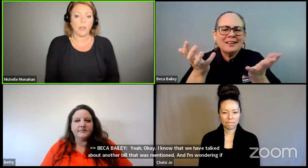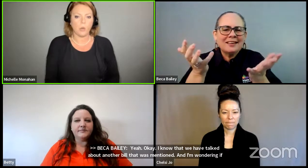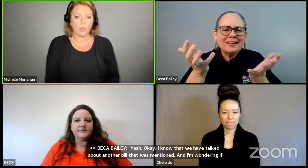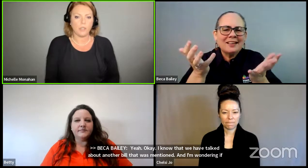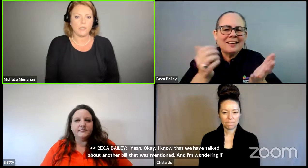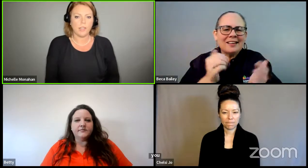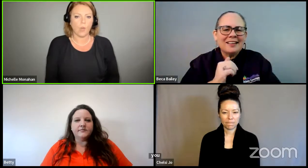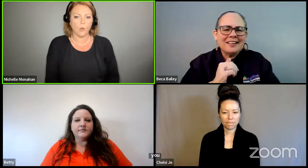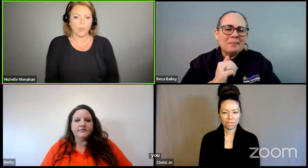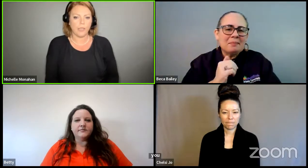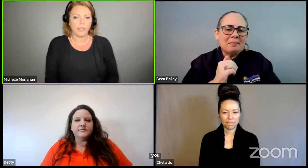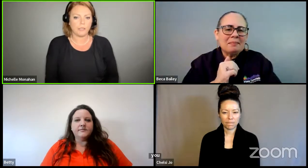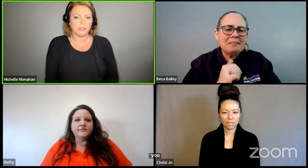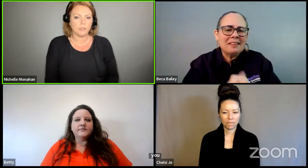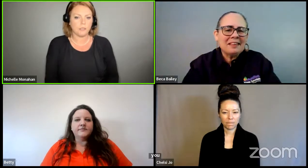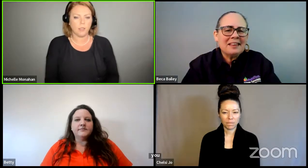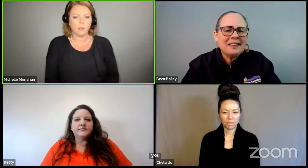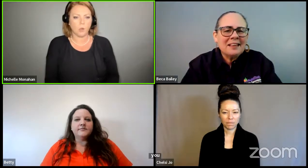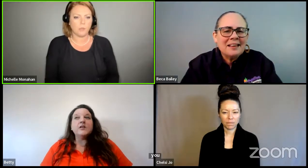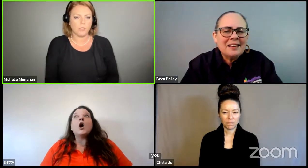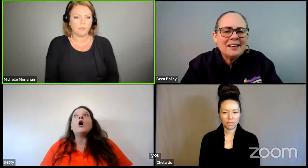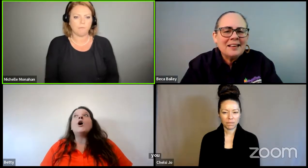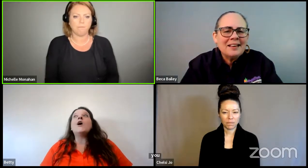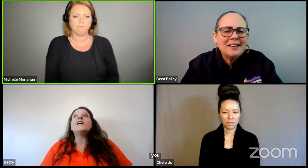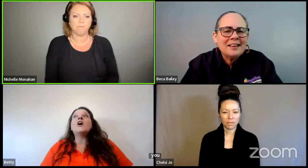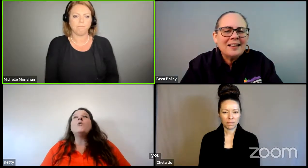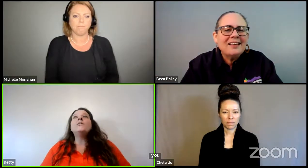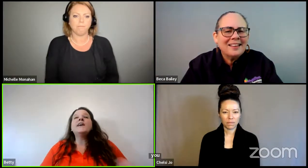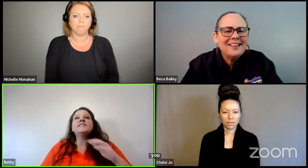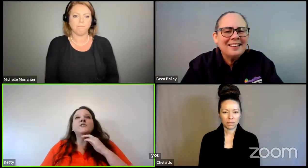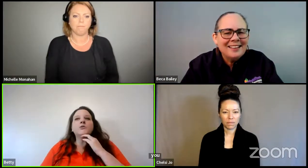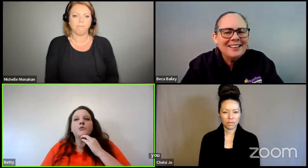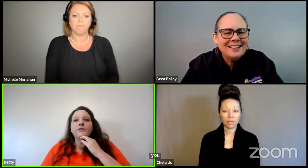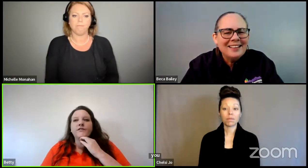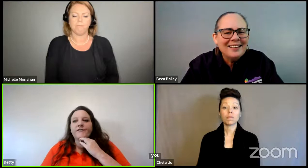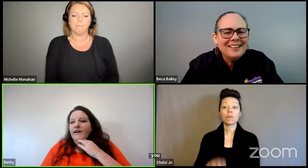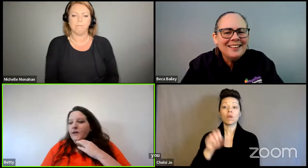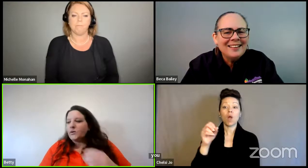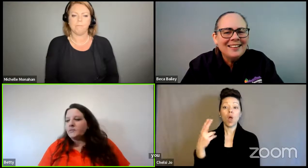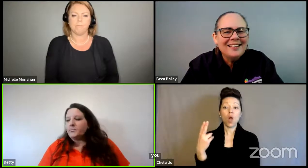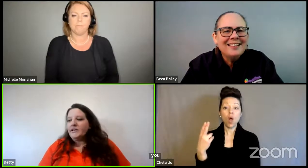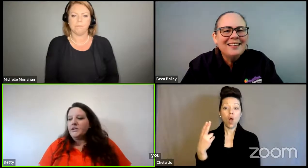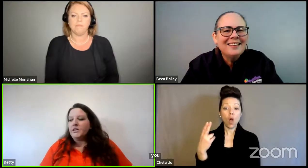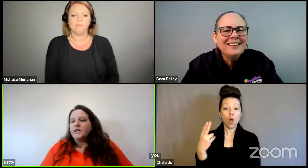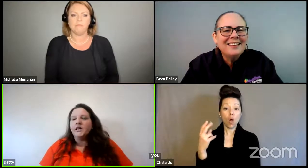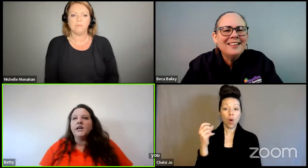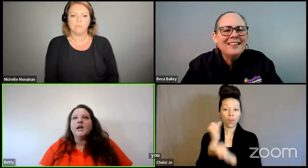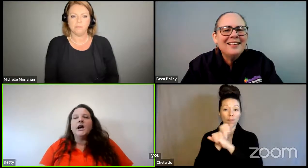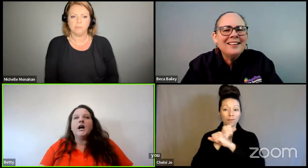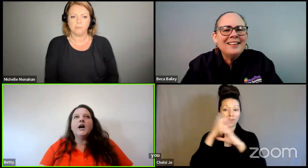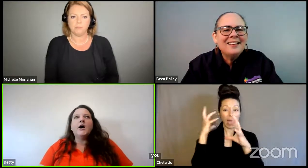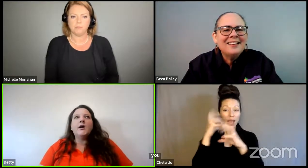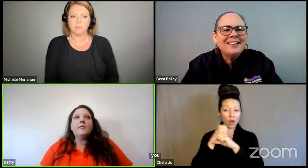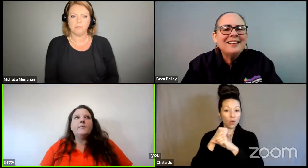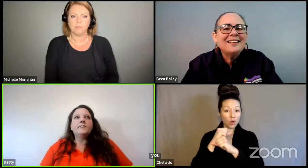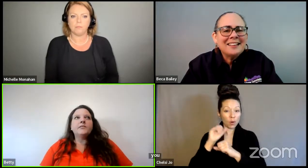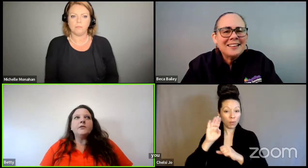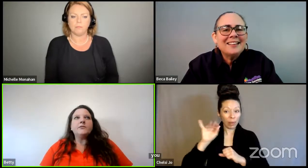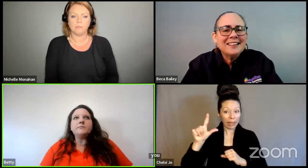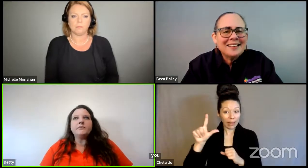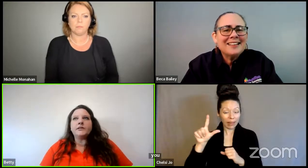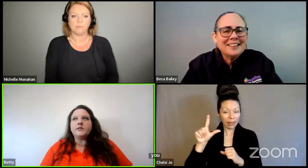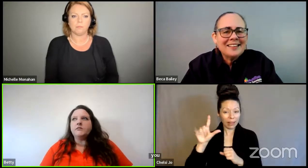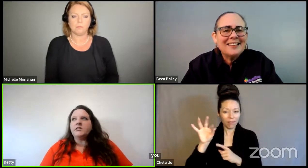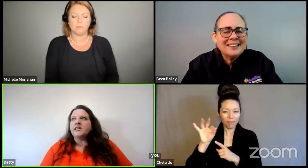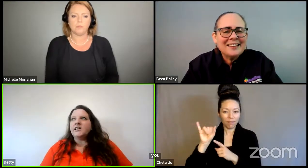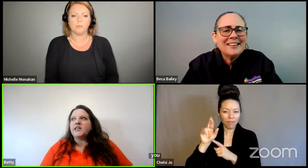to fireworks and the overnight prohibition. Oh, yeah. So the firework bill, there